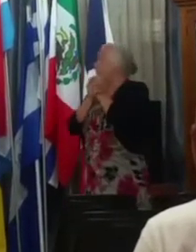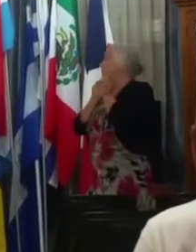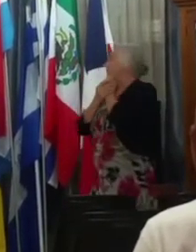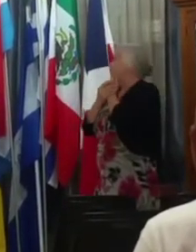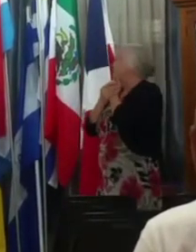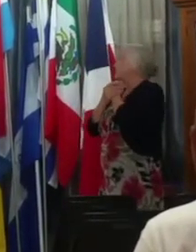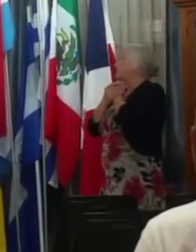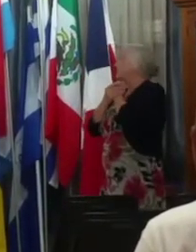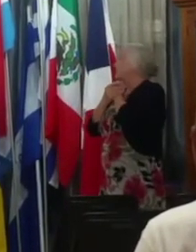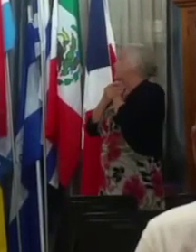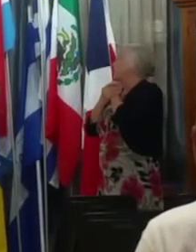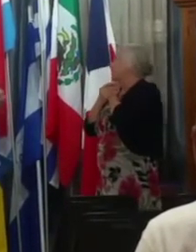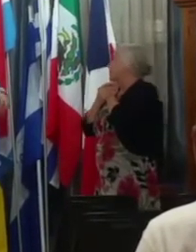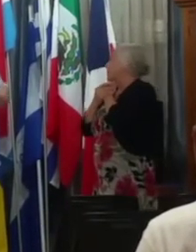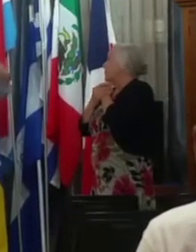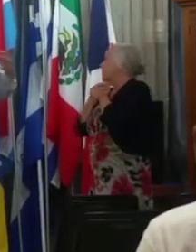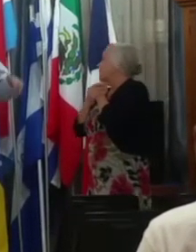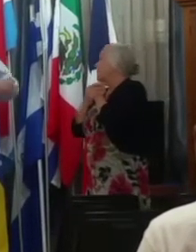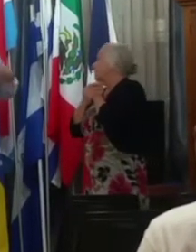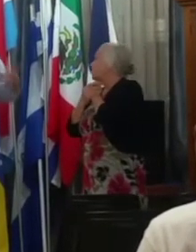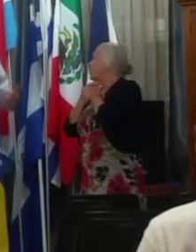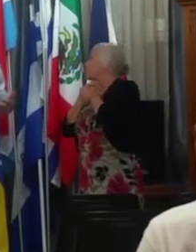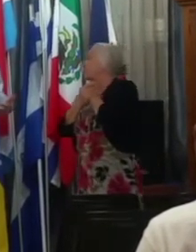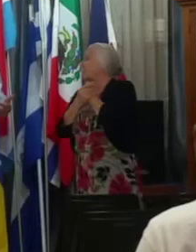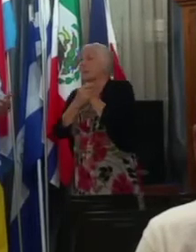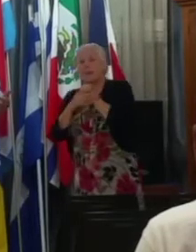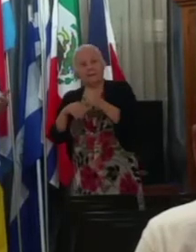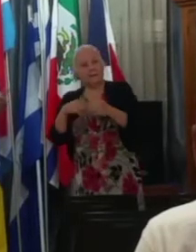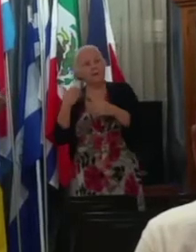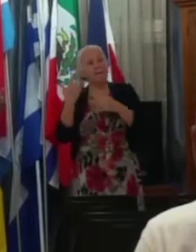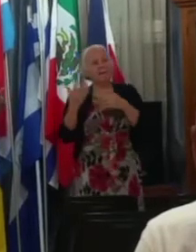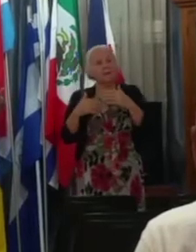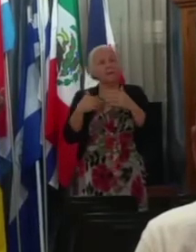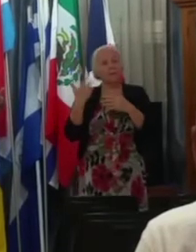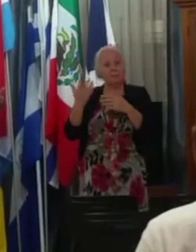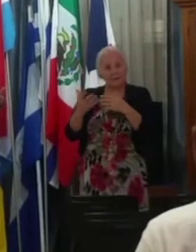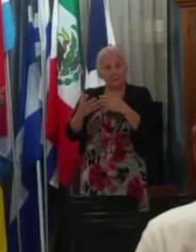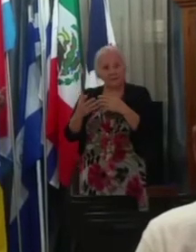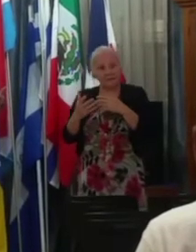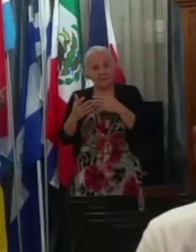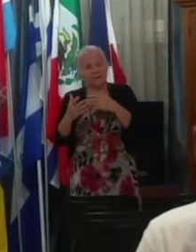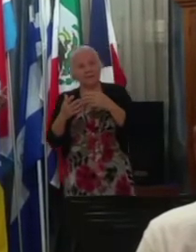he was reading an article about a church that was experiencing revival.